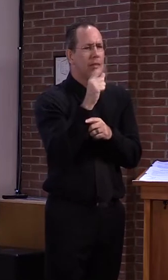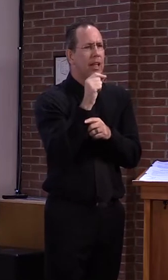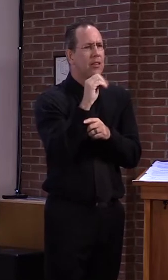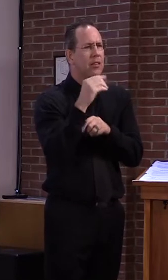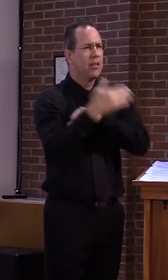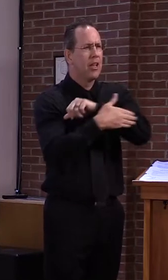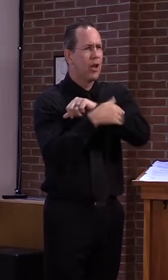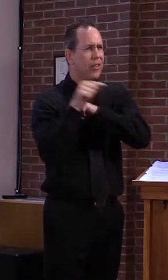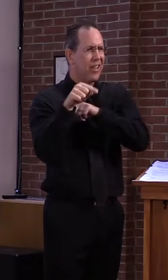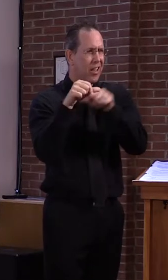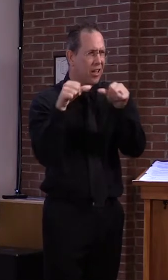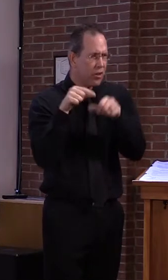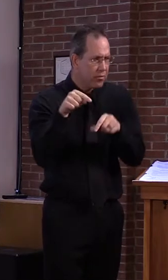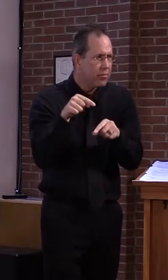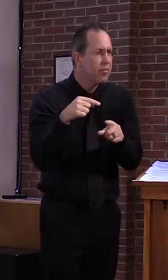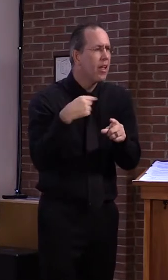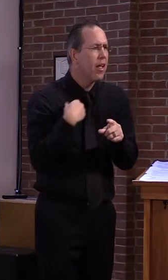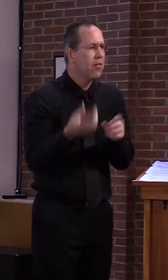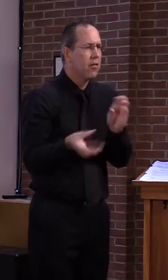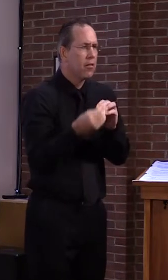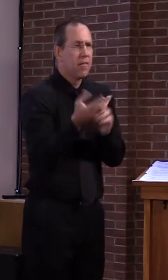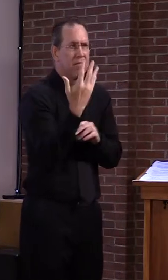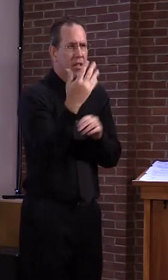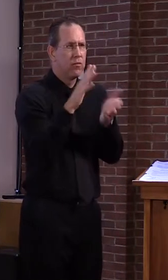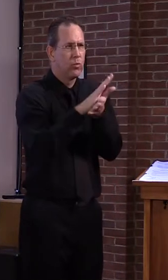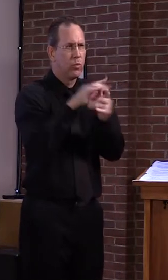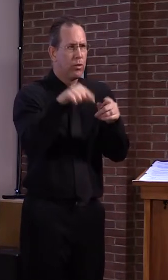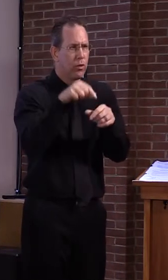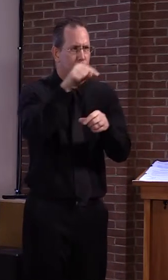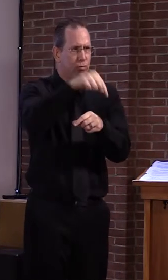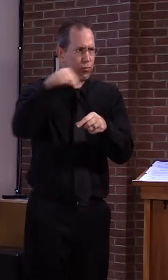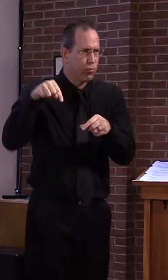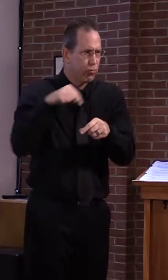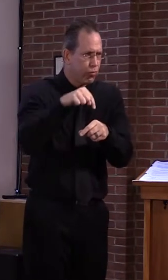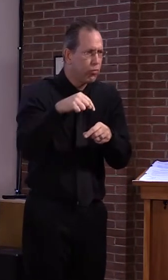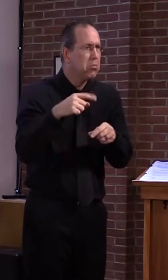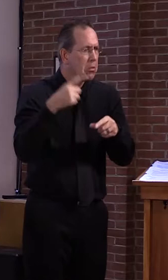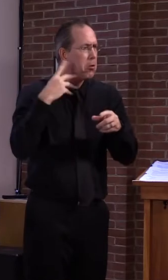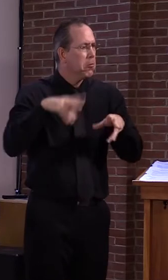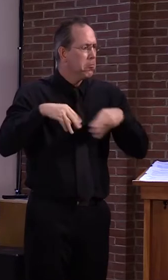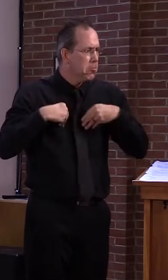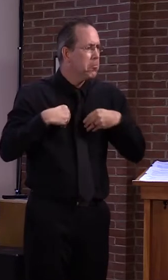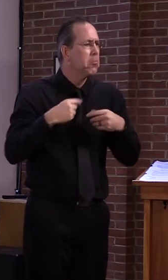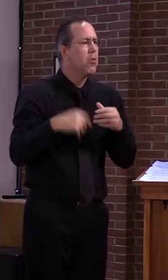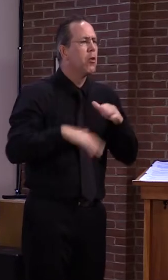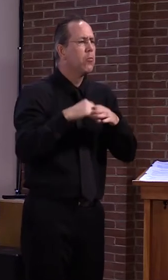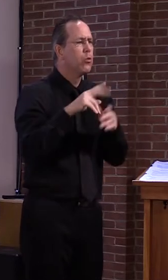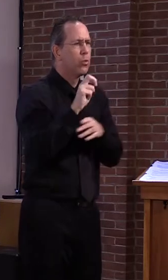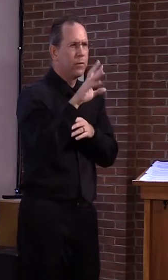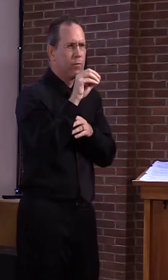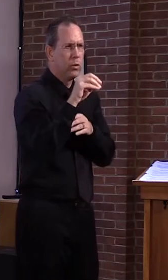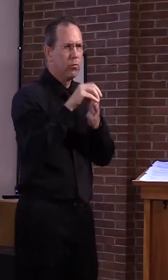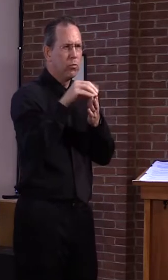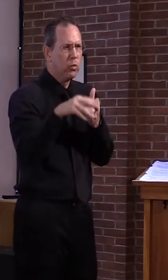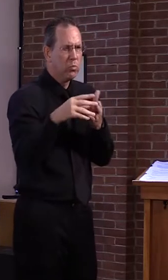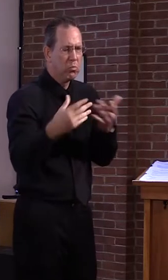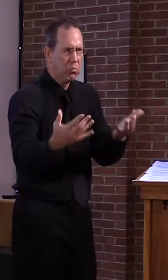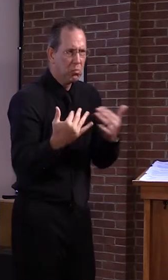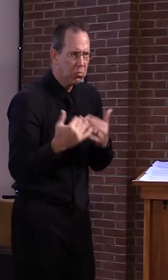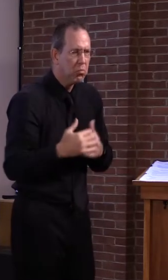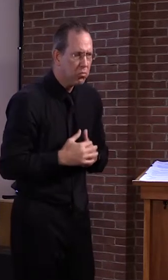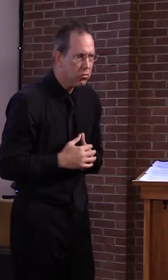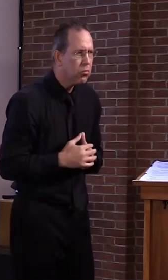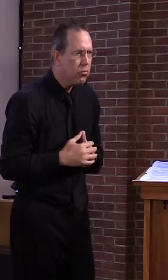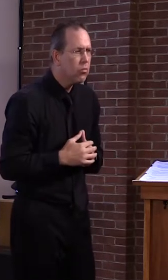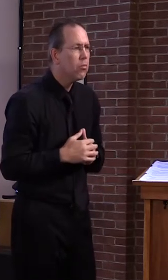an estimated 240 slots with openings ready to take additional children. They have just located a